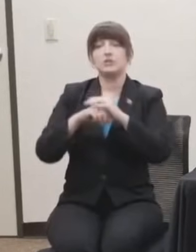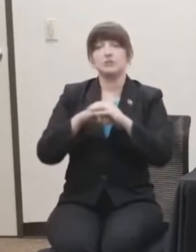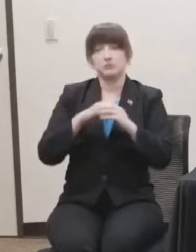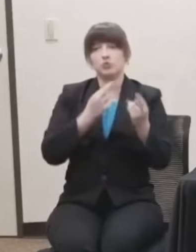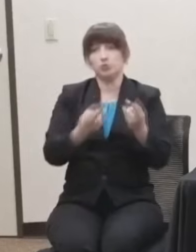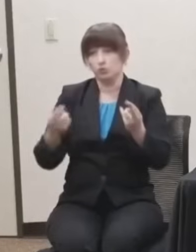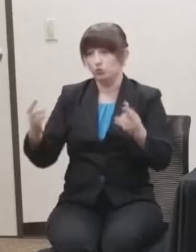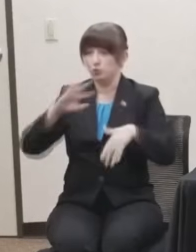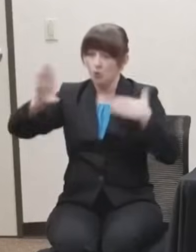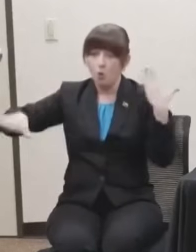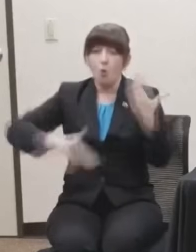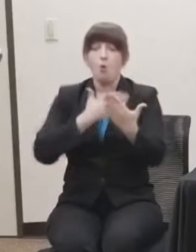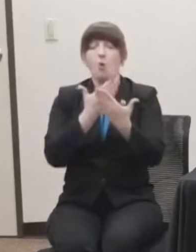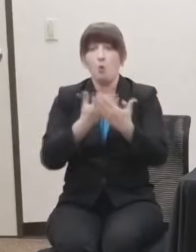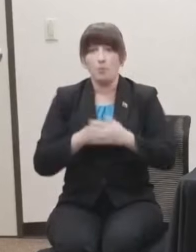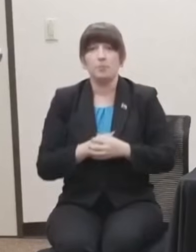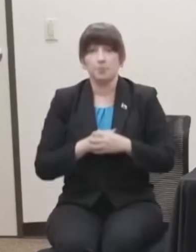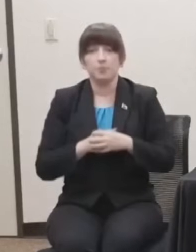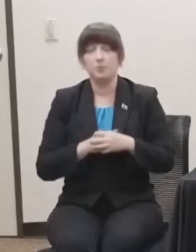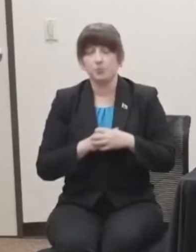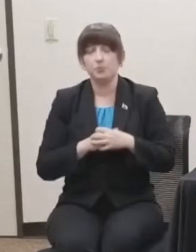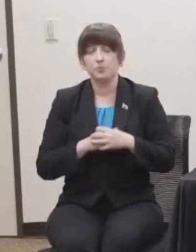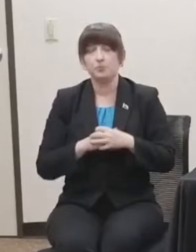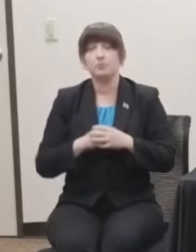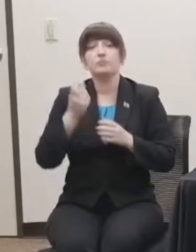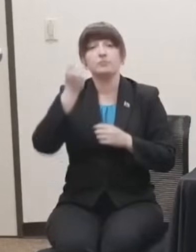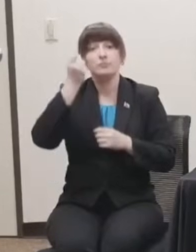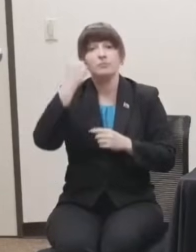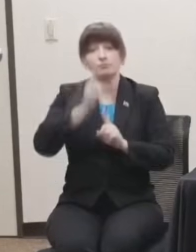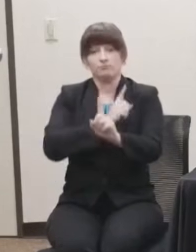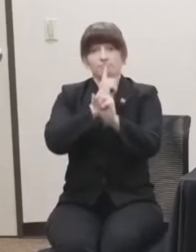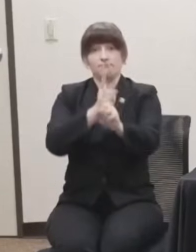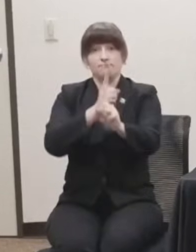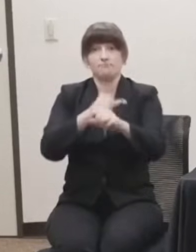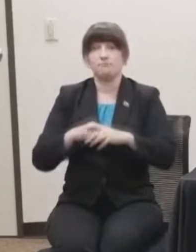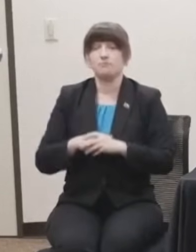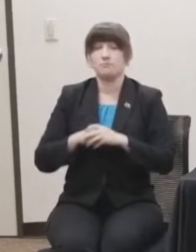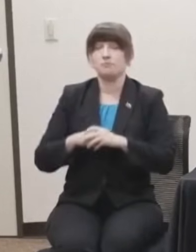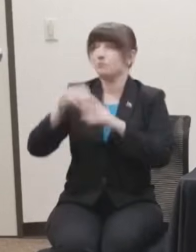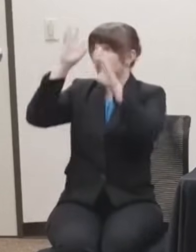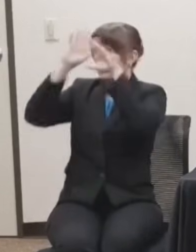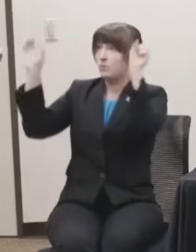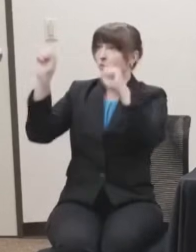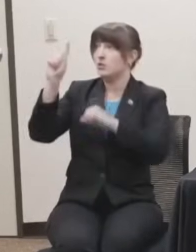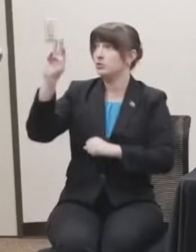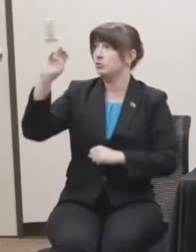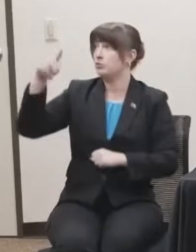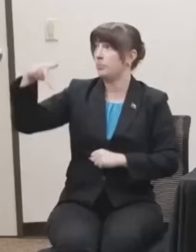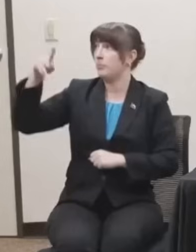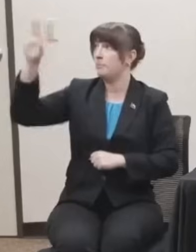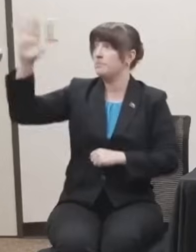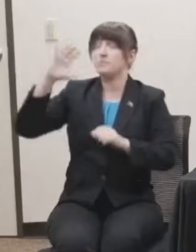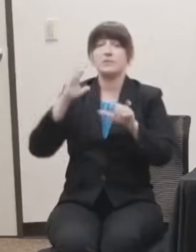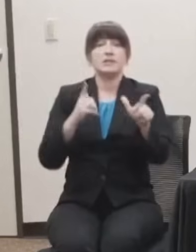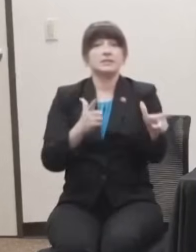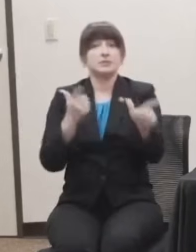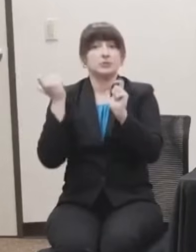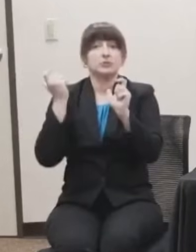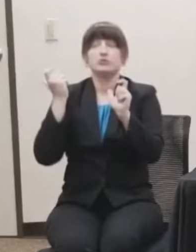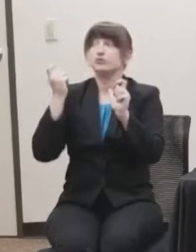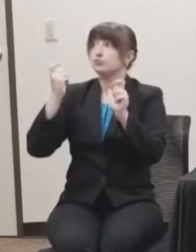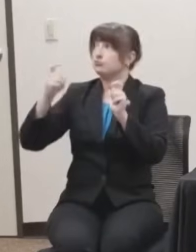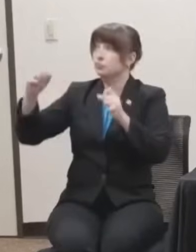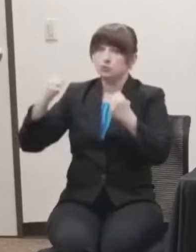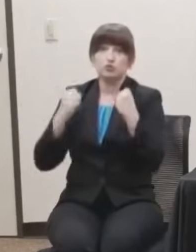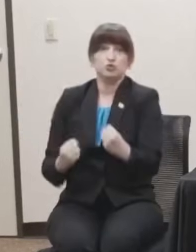is the swift and very robust action by President Trump is an extraordinary help to our response.